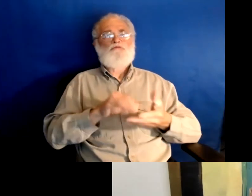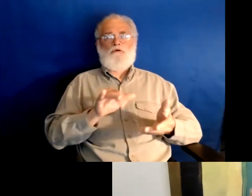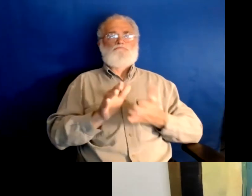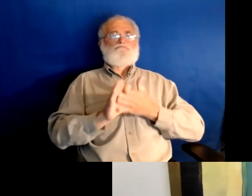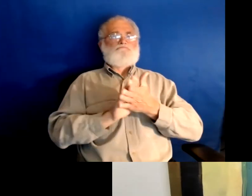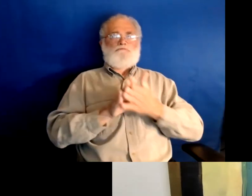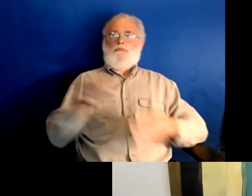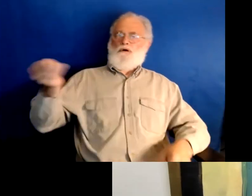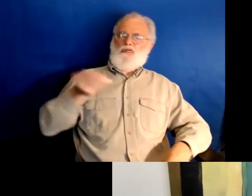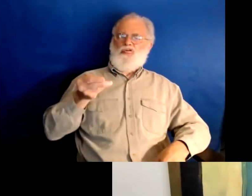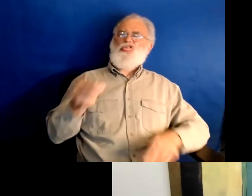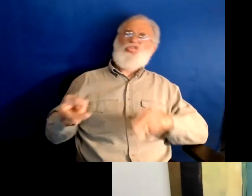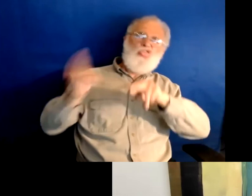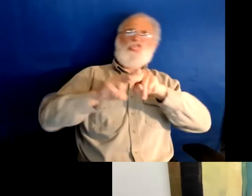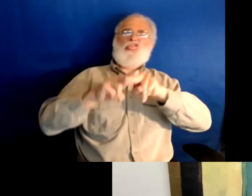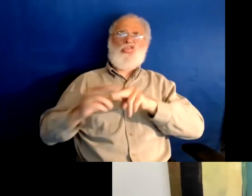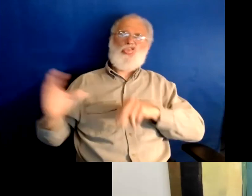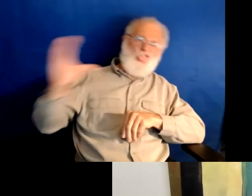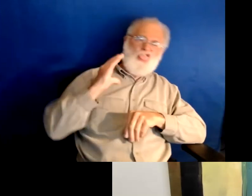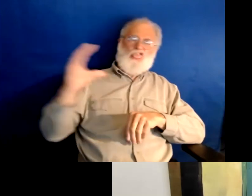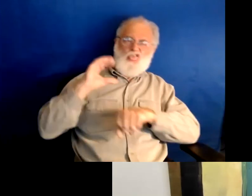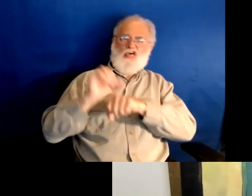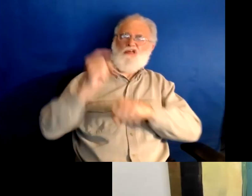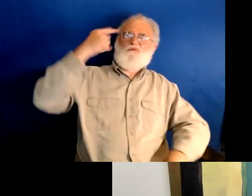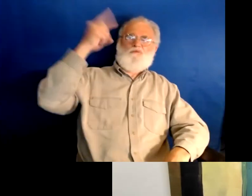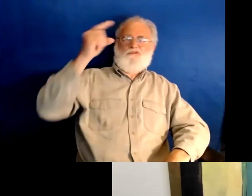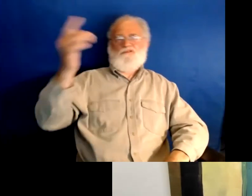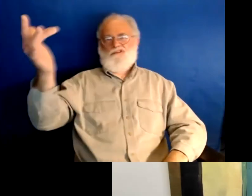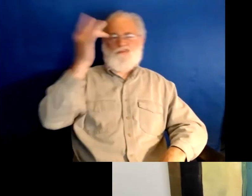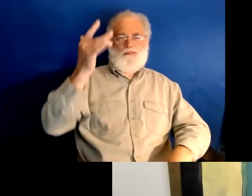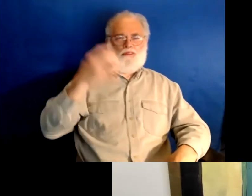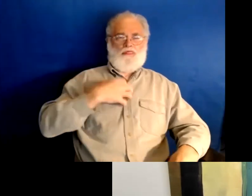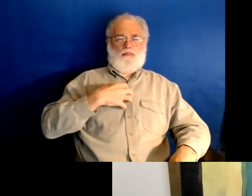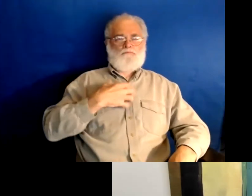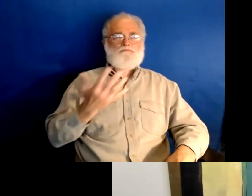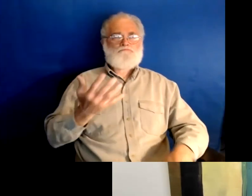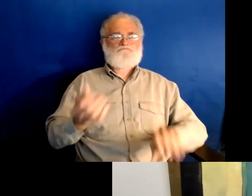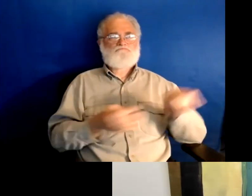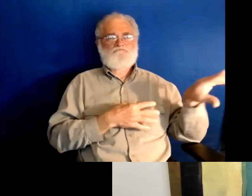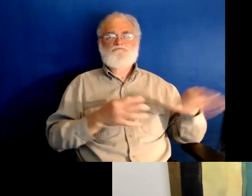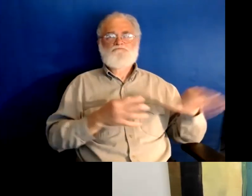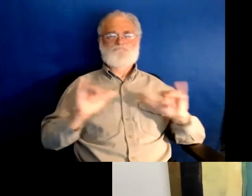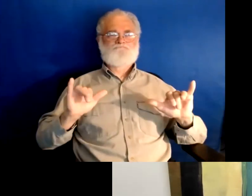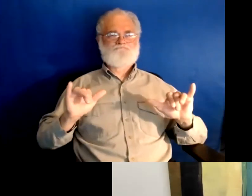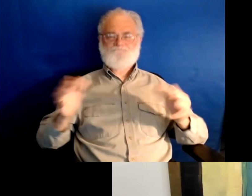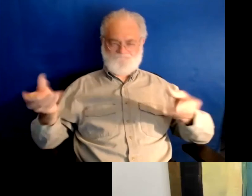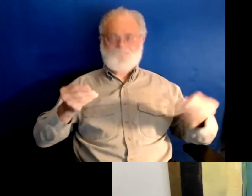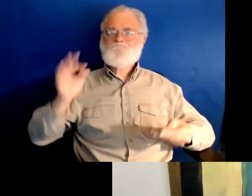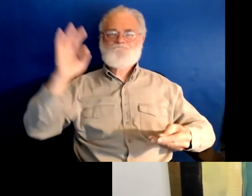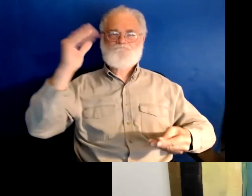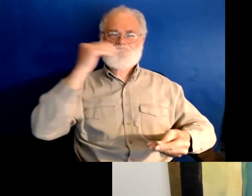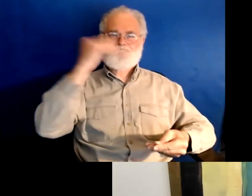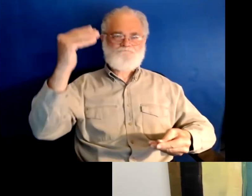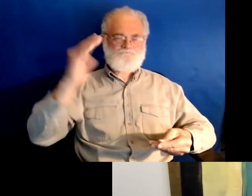more communication, more motivation. You're giving me more and more work. Why are you giving me more and more work? And the kids would